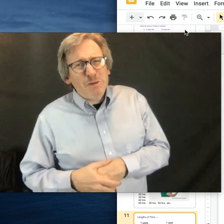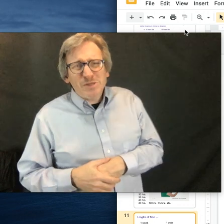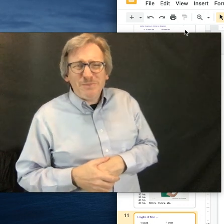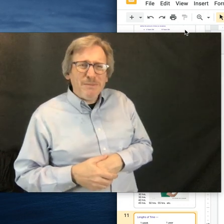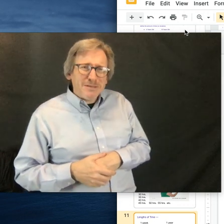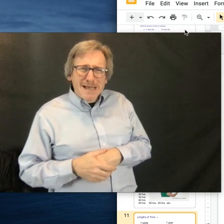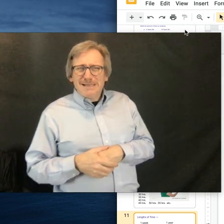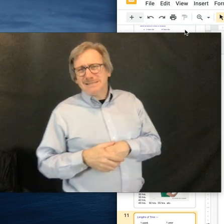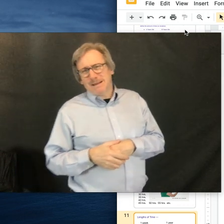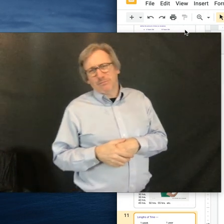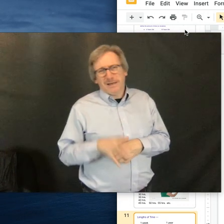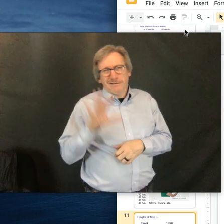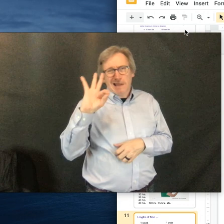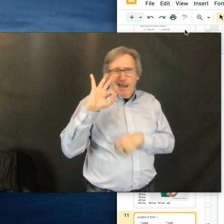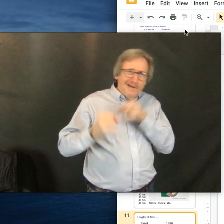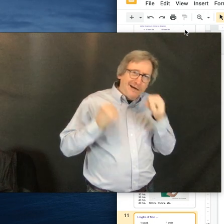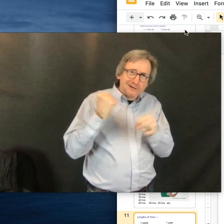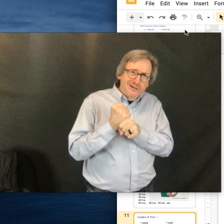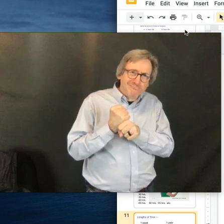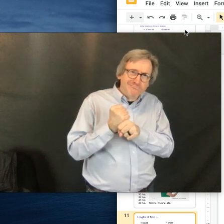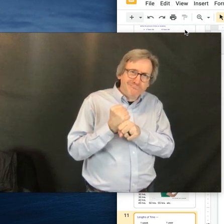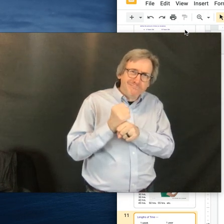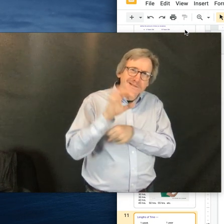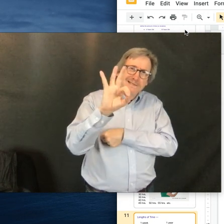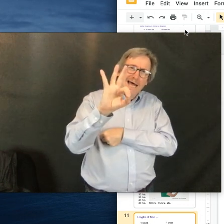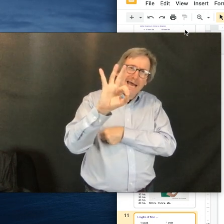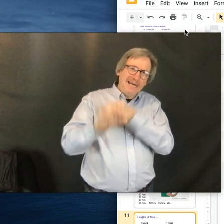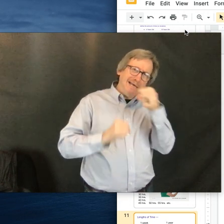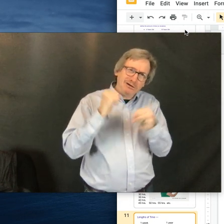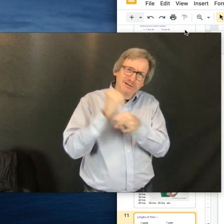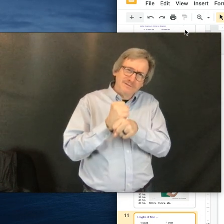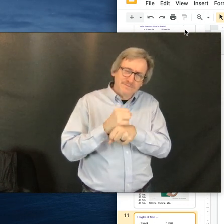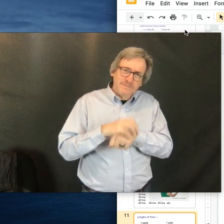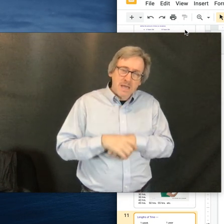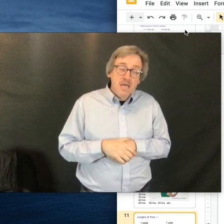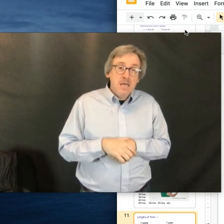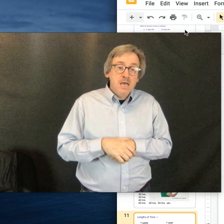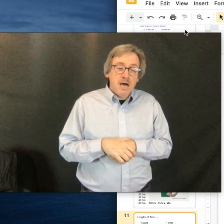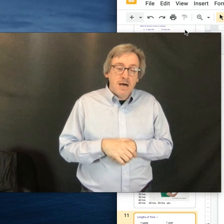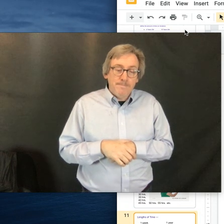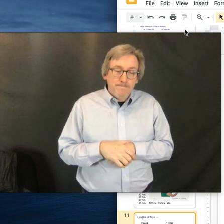Years, most people tend to separate 9 years. 9 years.